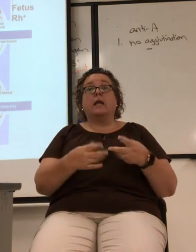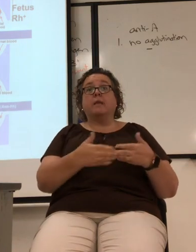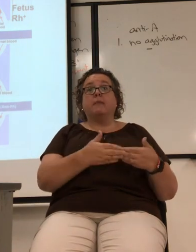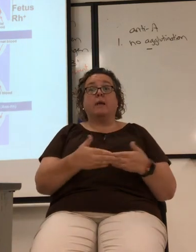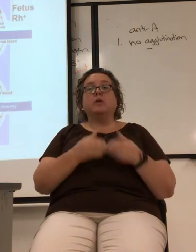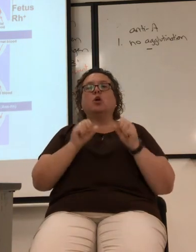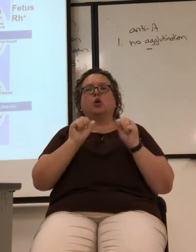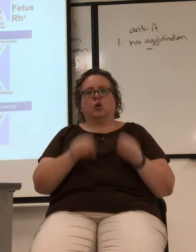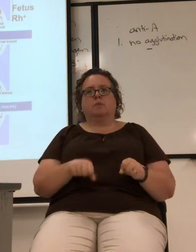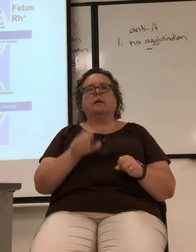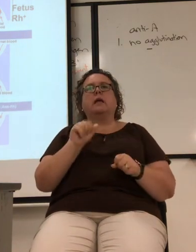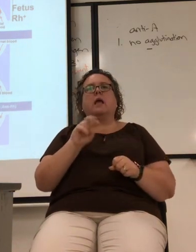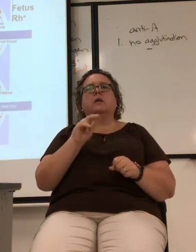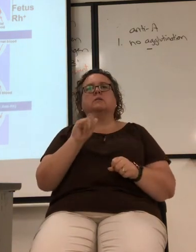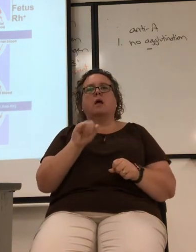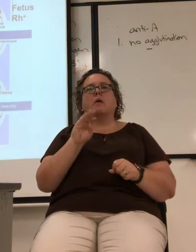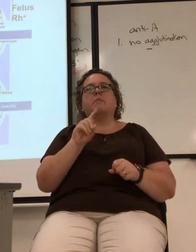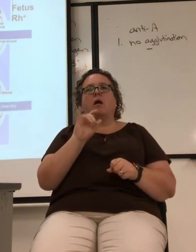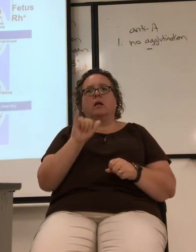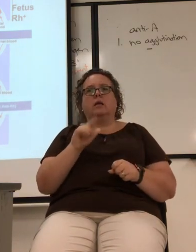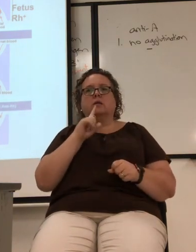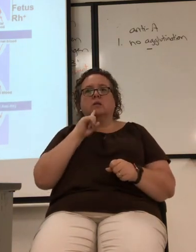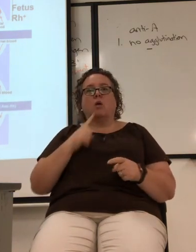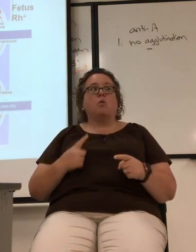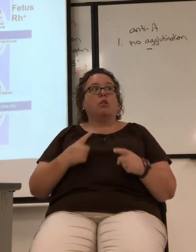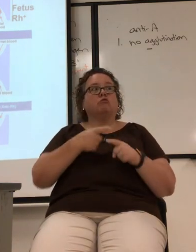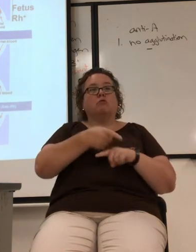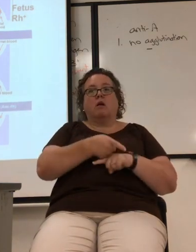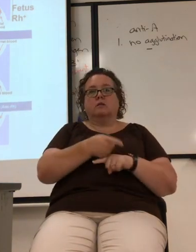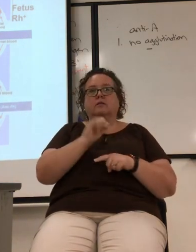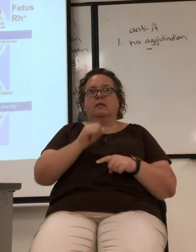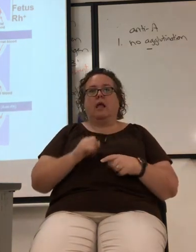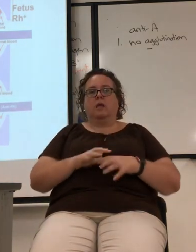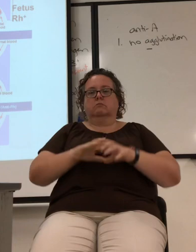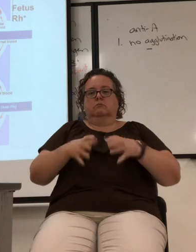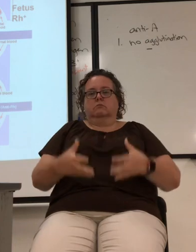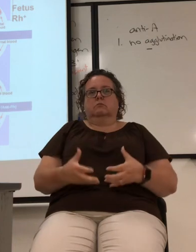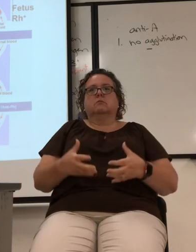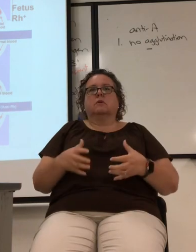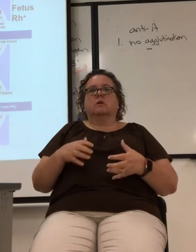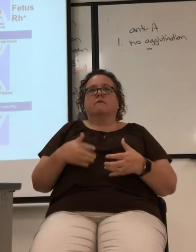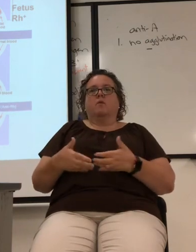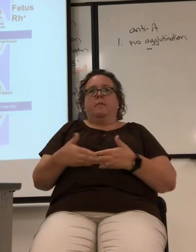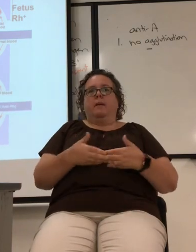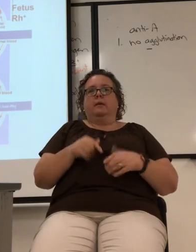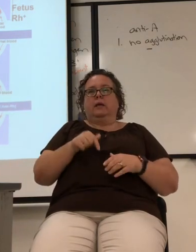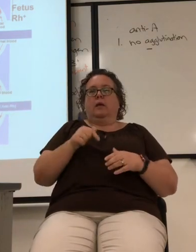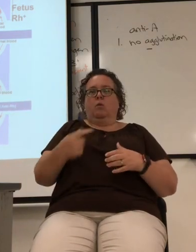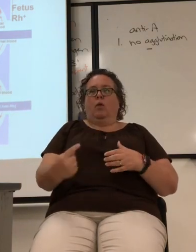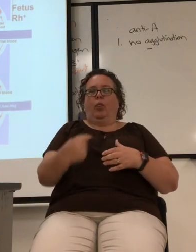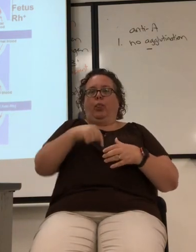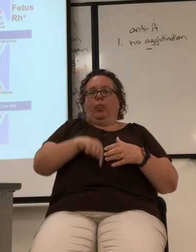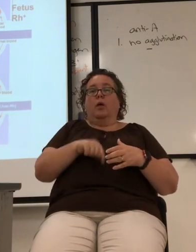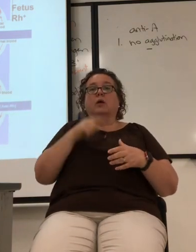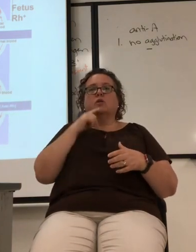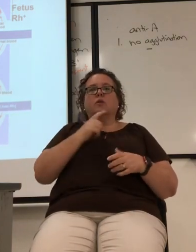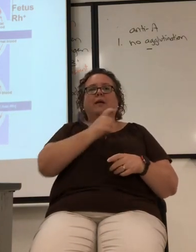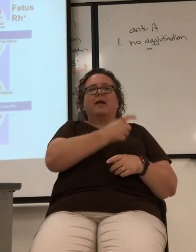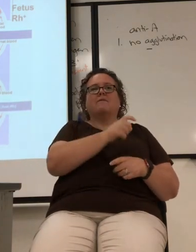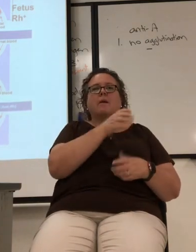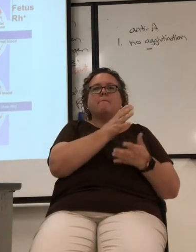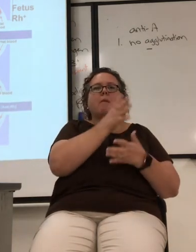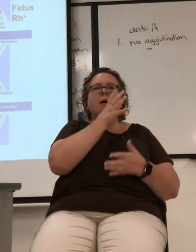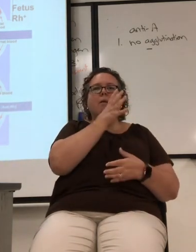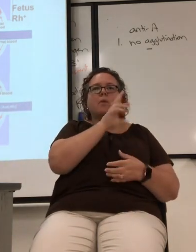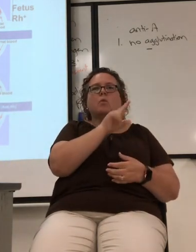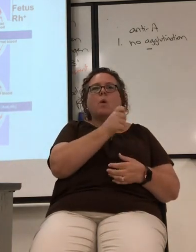be antibodies crossing the placenta causing this condition. Okay. You just give mom Rogan, just zap